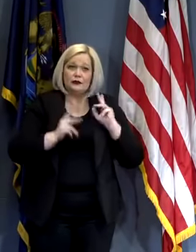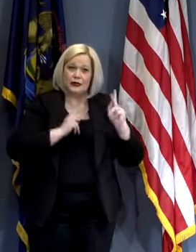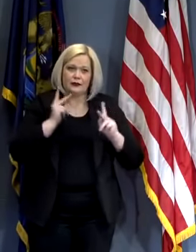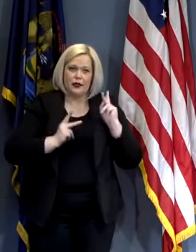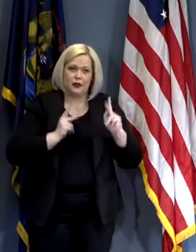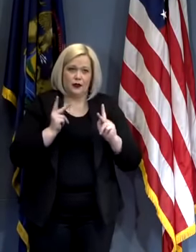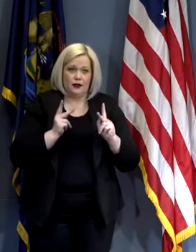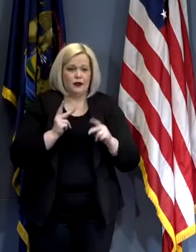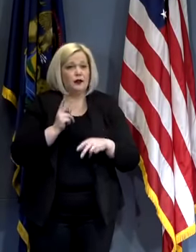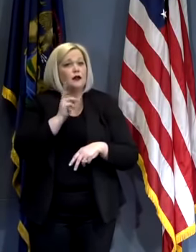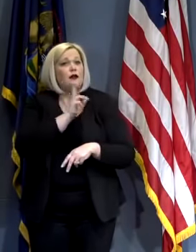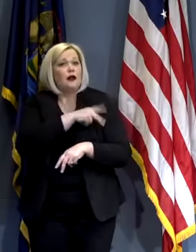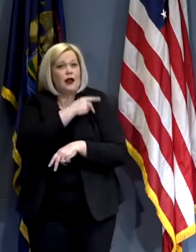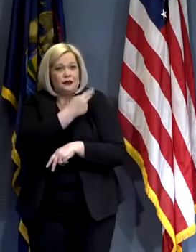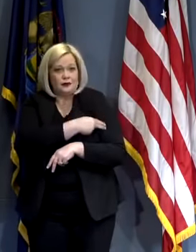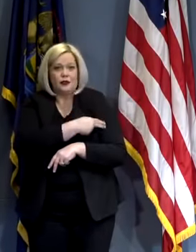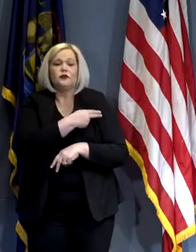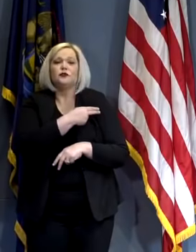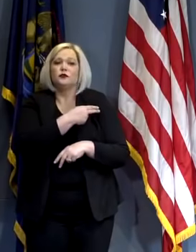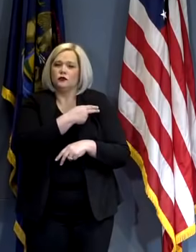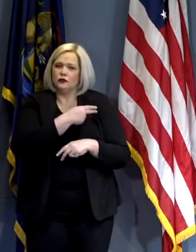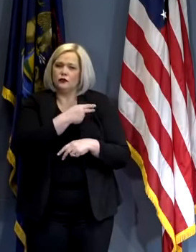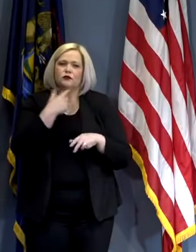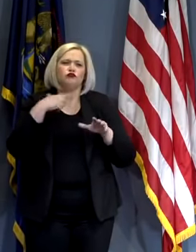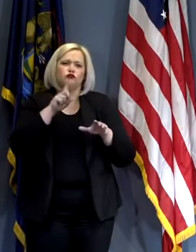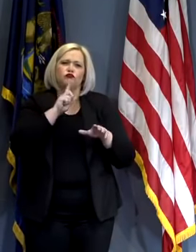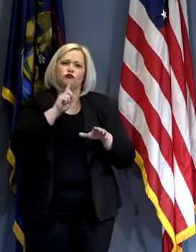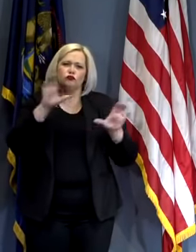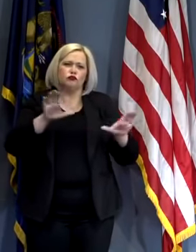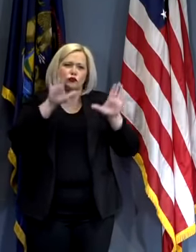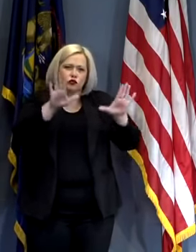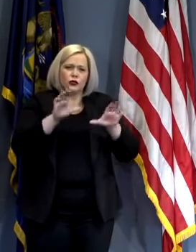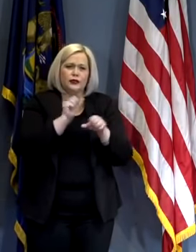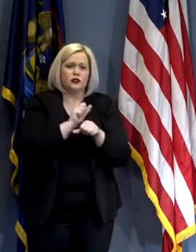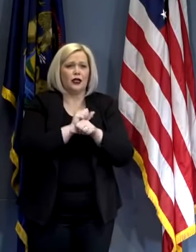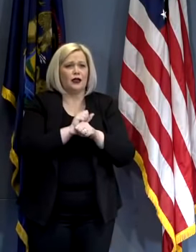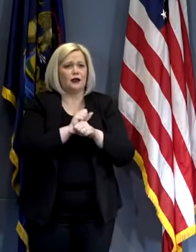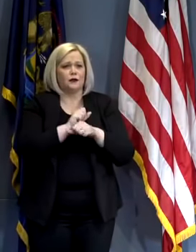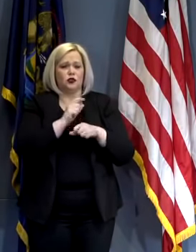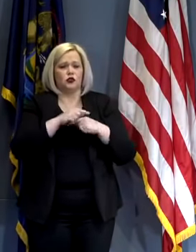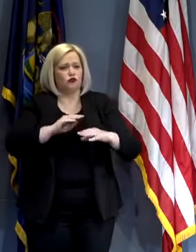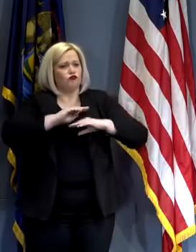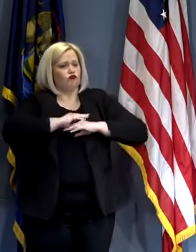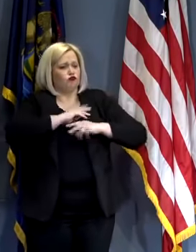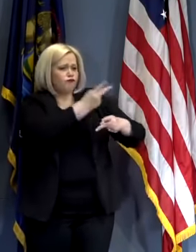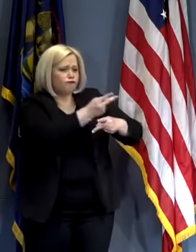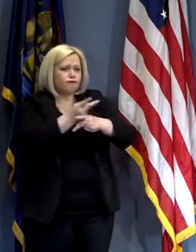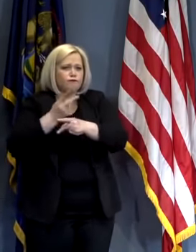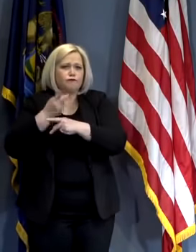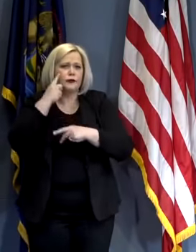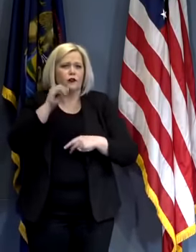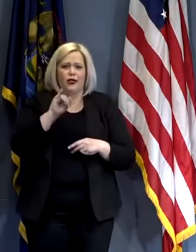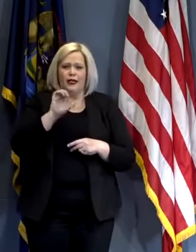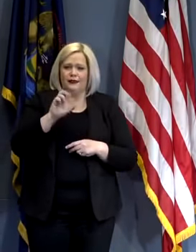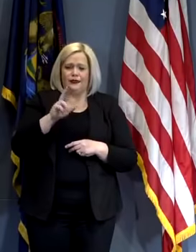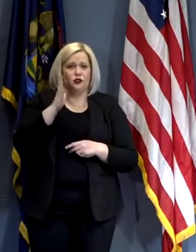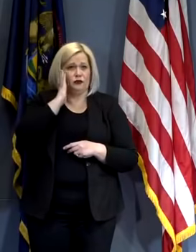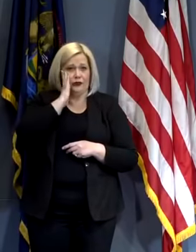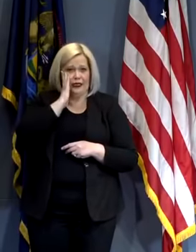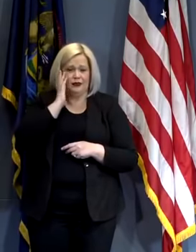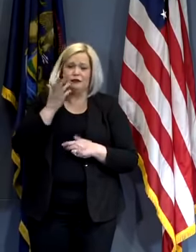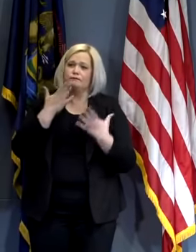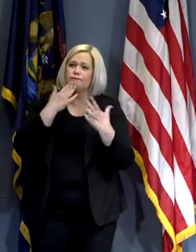remain. Done an amazing job to surge to meet capacity needs for ICU beds. We are grateful for